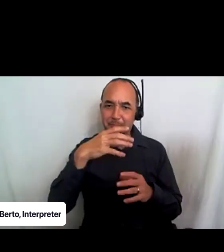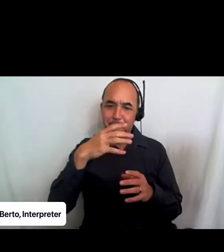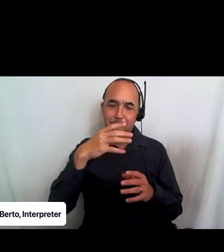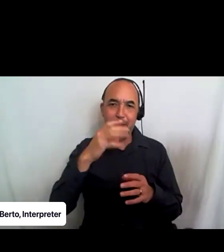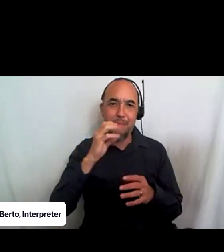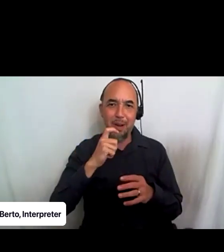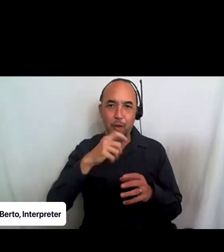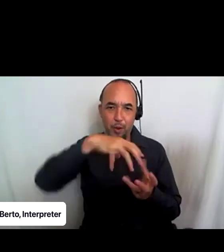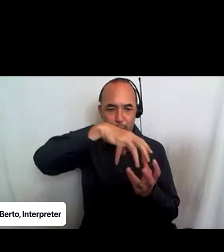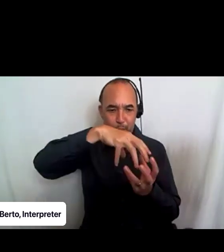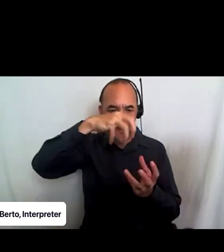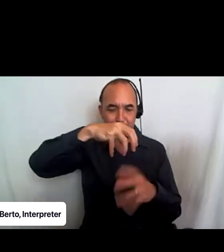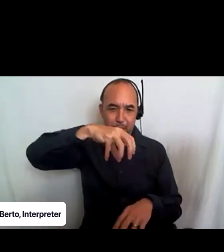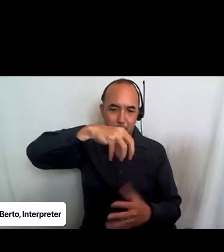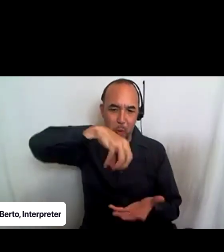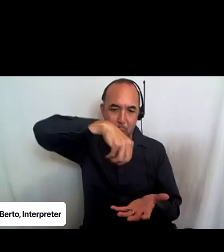your flour.